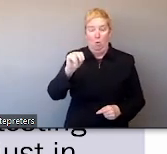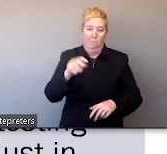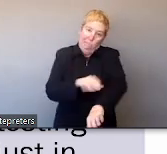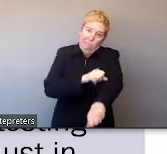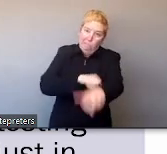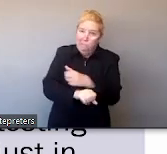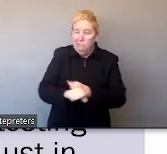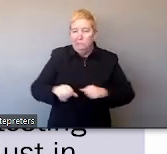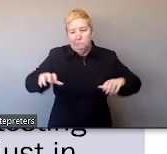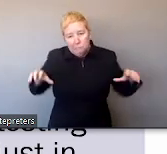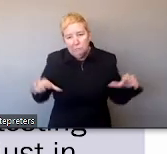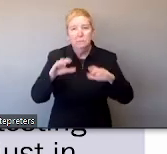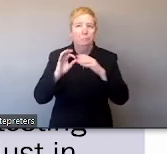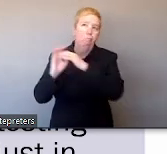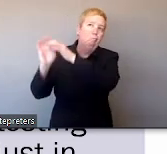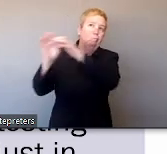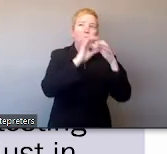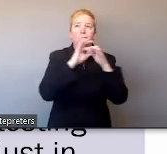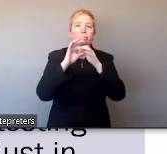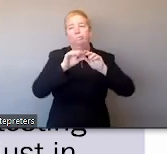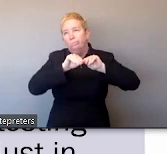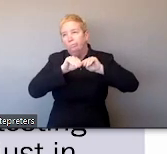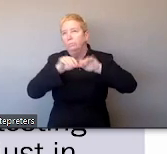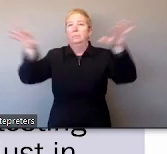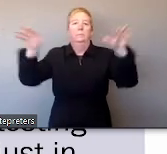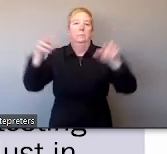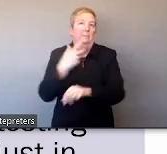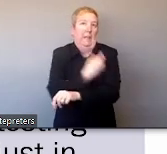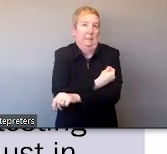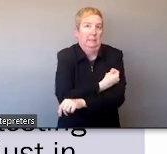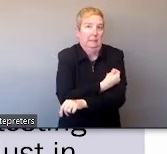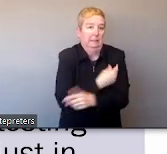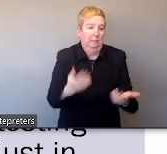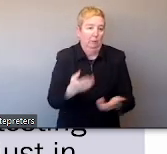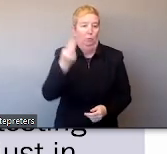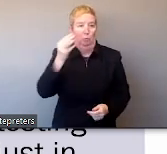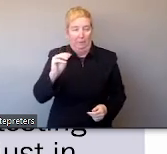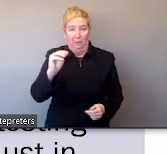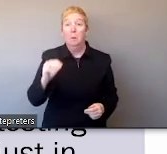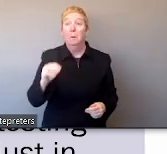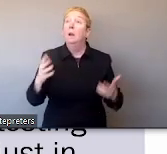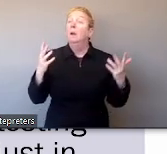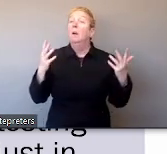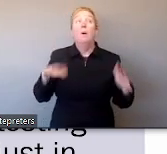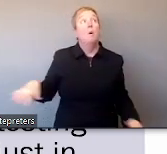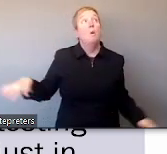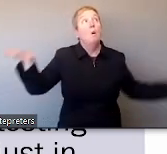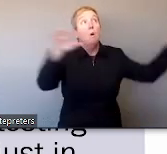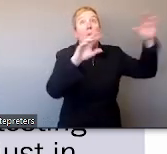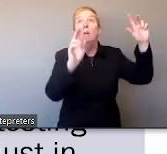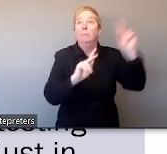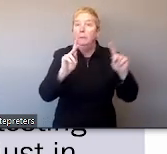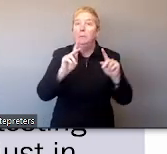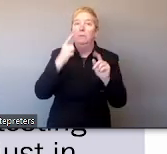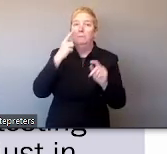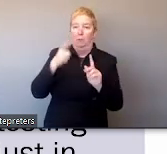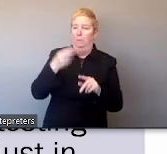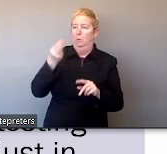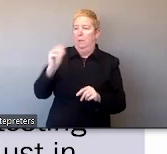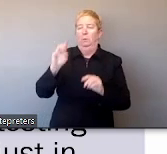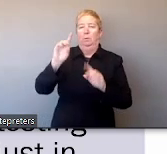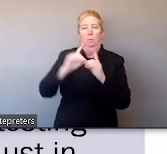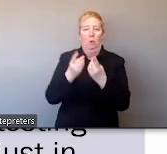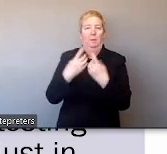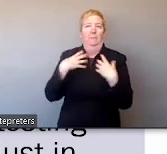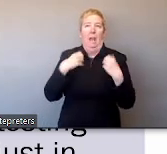those vaccines with help from every person in the Department of Health. Major help from delivery systems